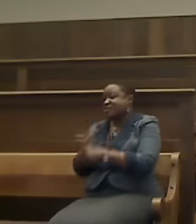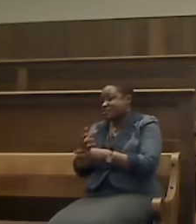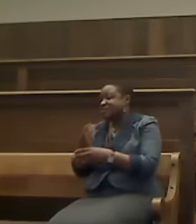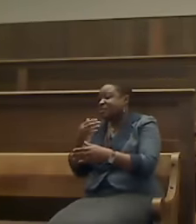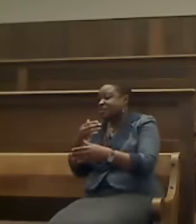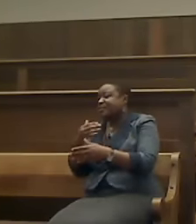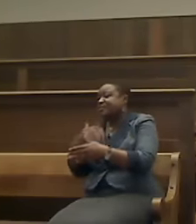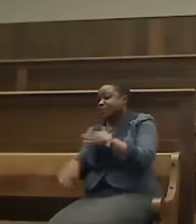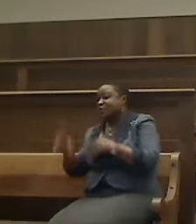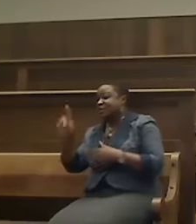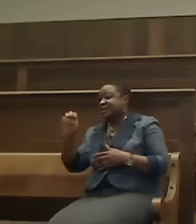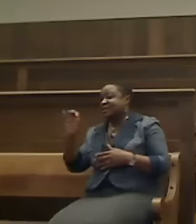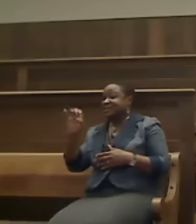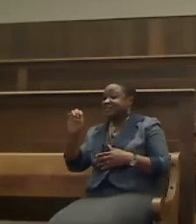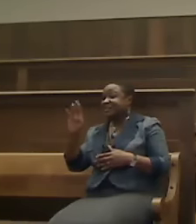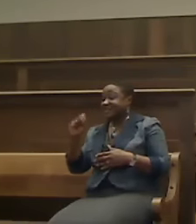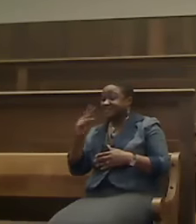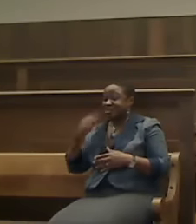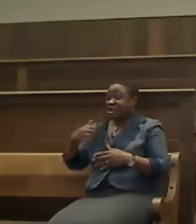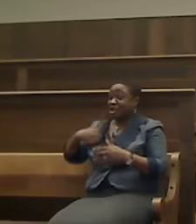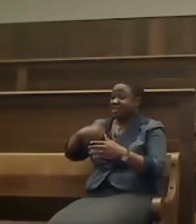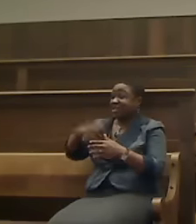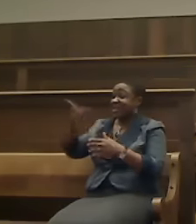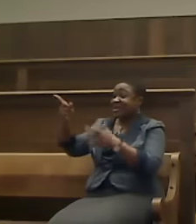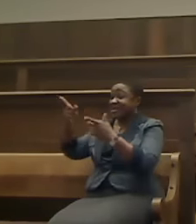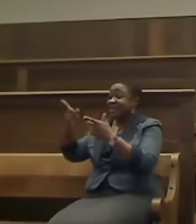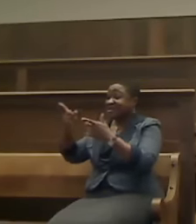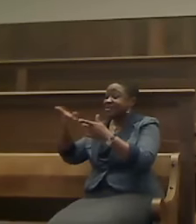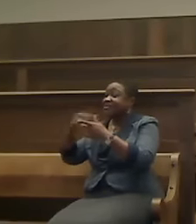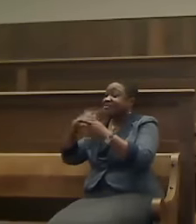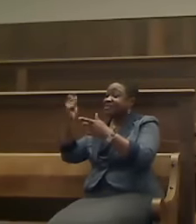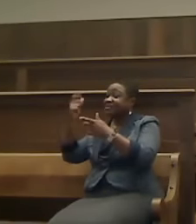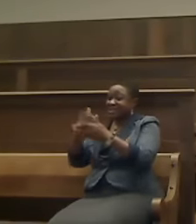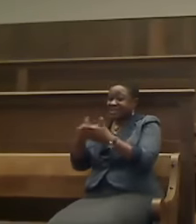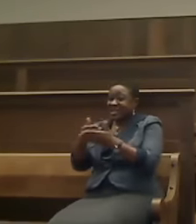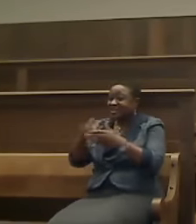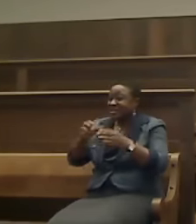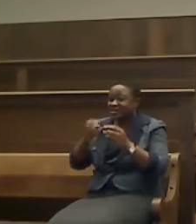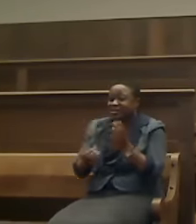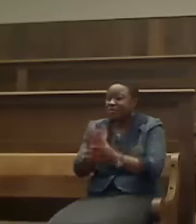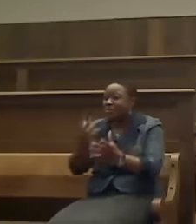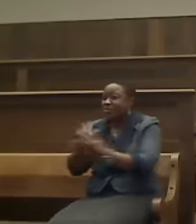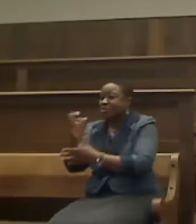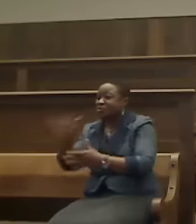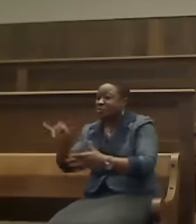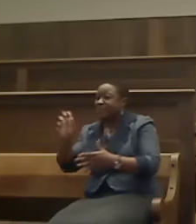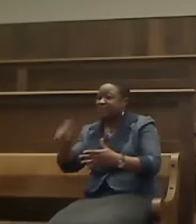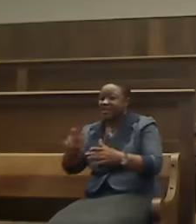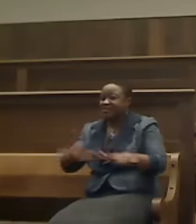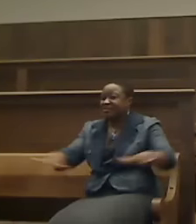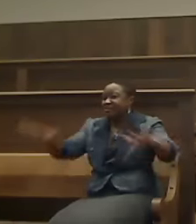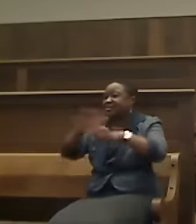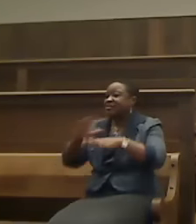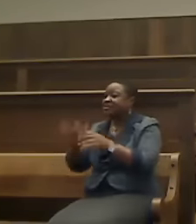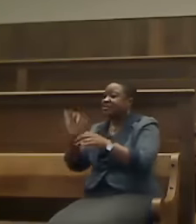The Argentine peasants that try and stay in their homes near these Roundup-ready soybean fields have a